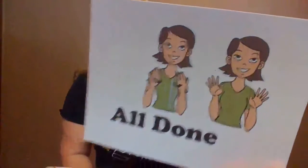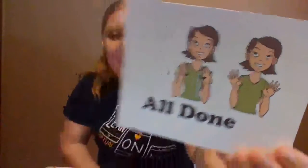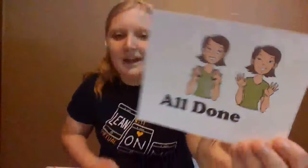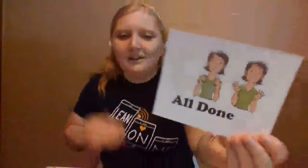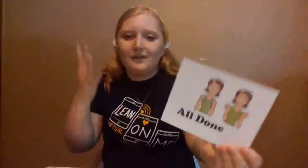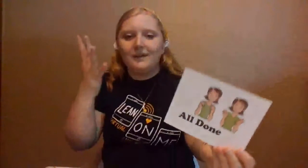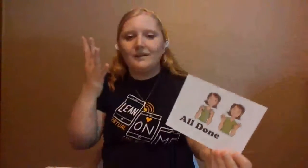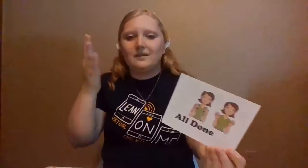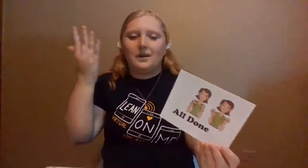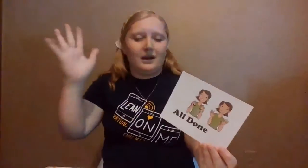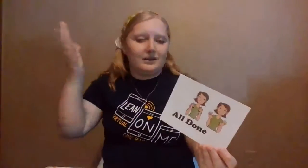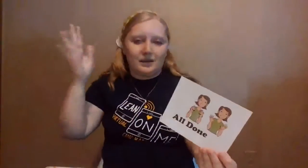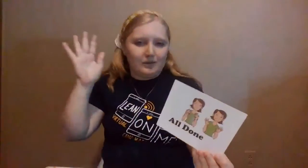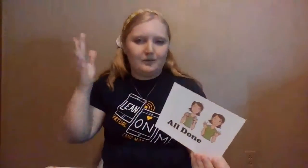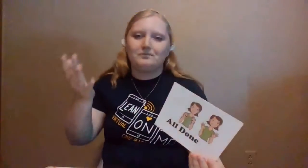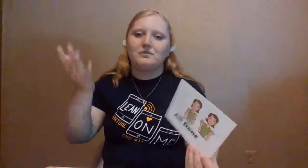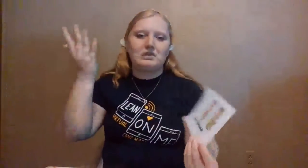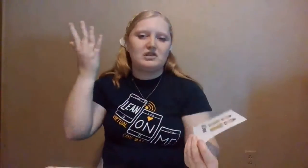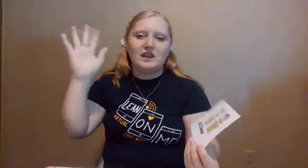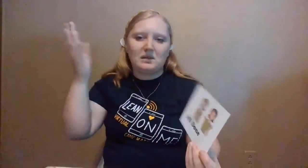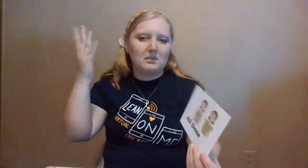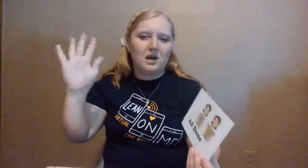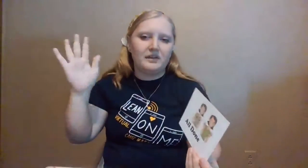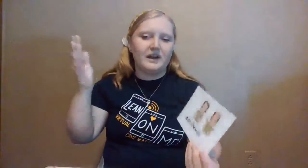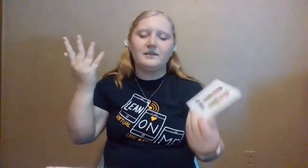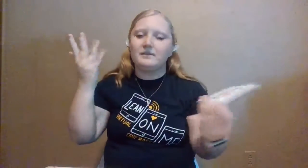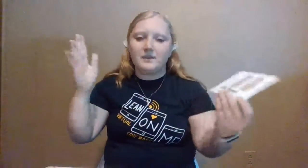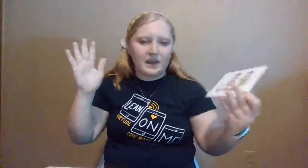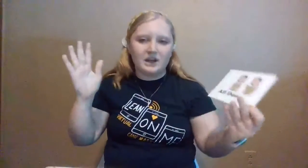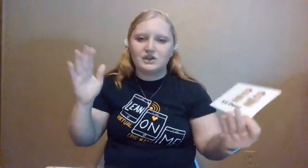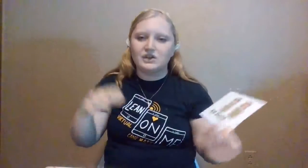You can have your fingers apart too. So just like all done, finished.